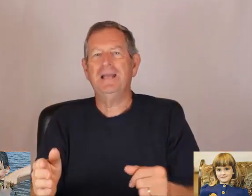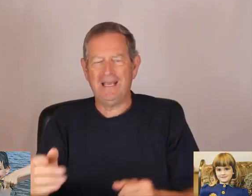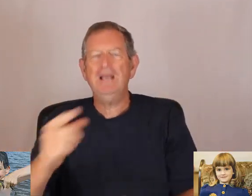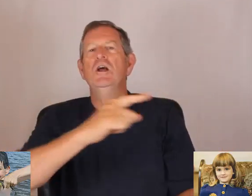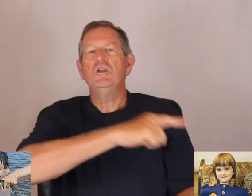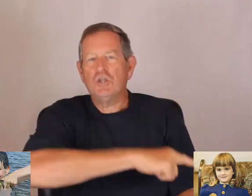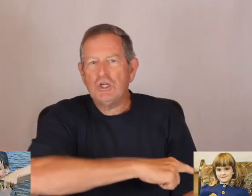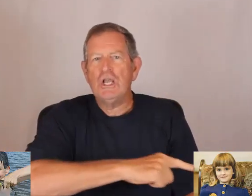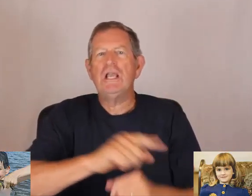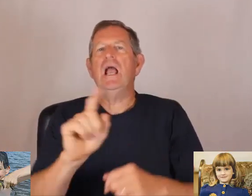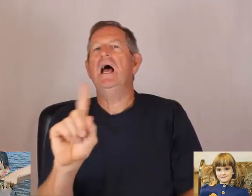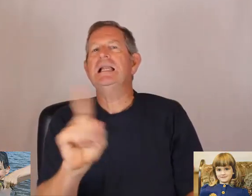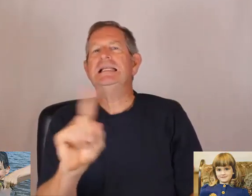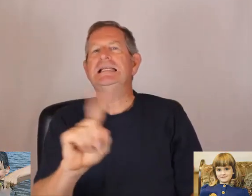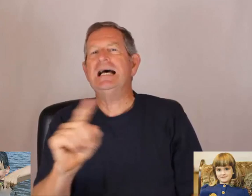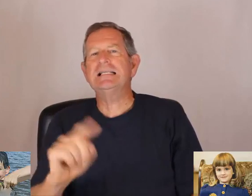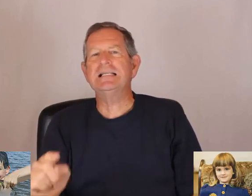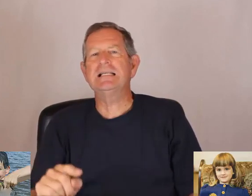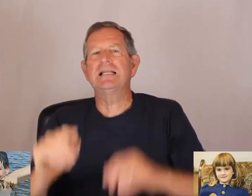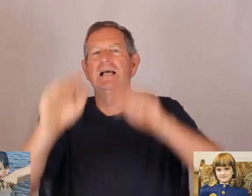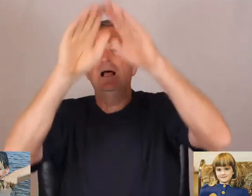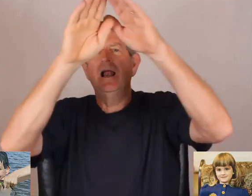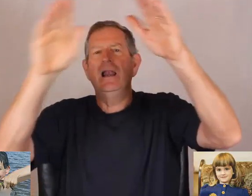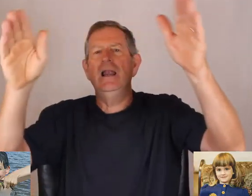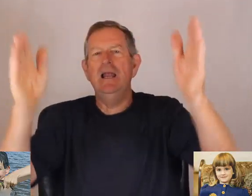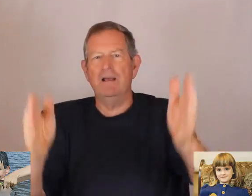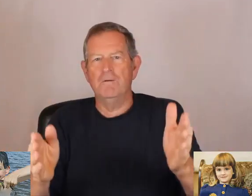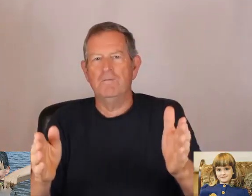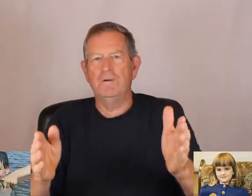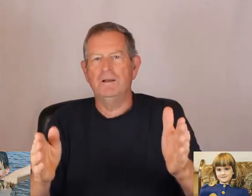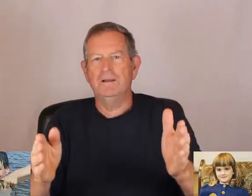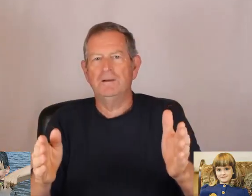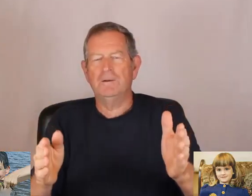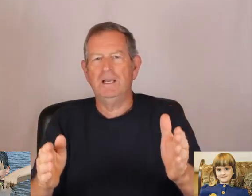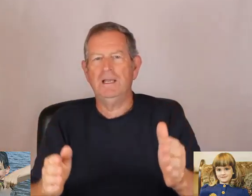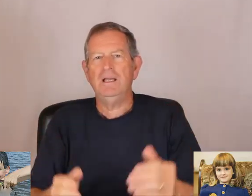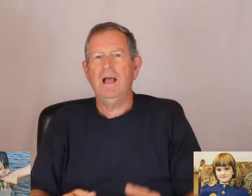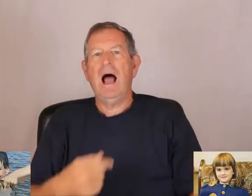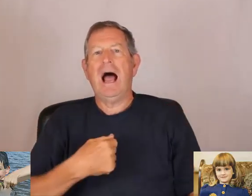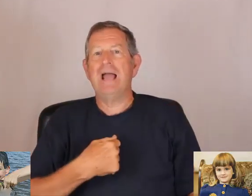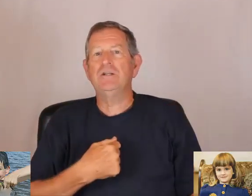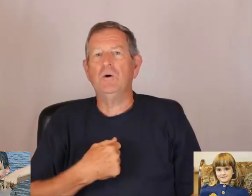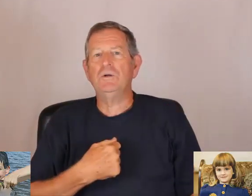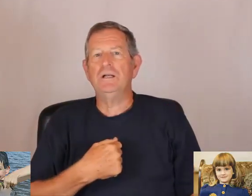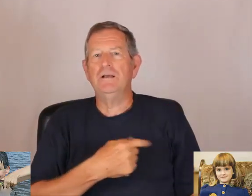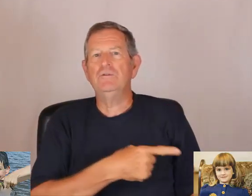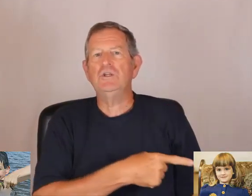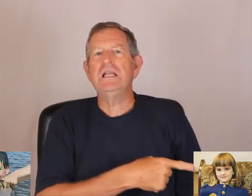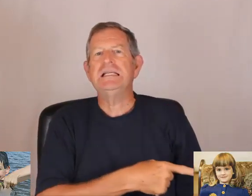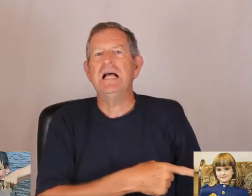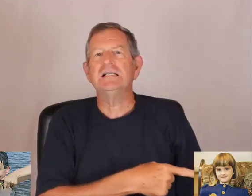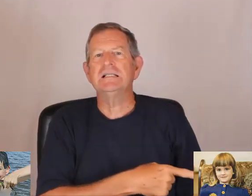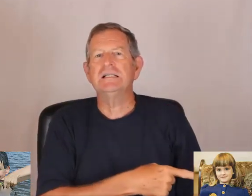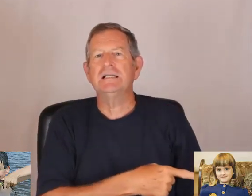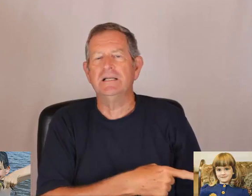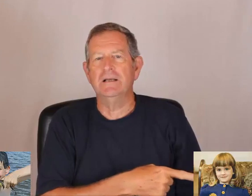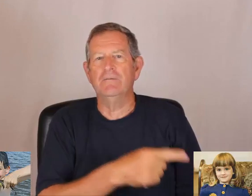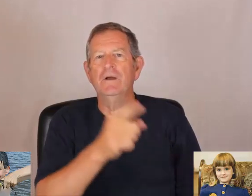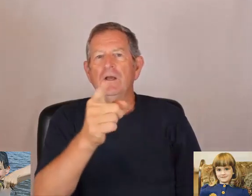Okay. She doesn't live. Okay. I don't live, she doesn't live,